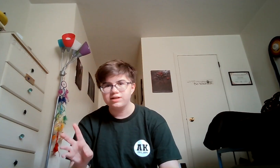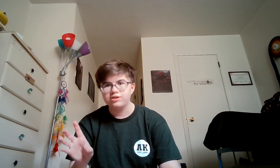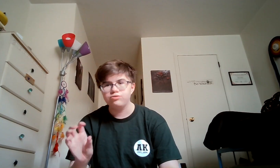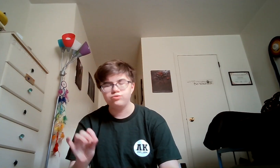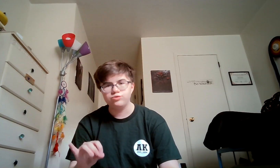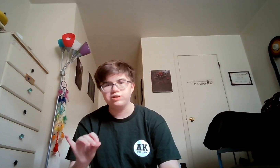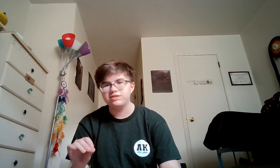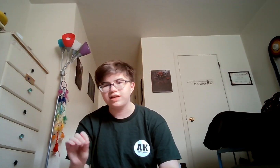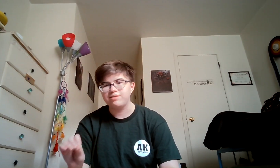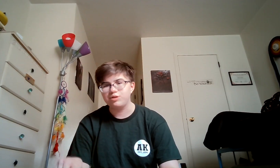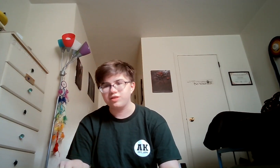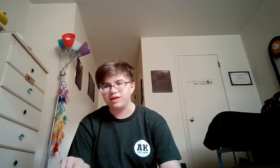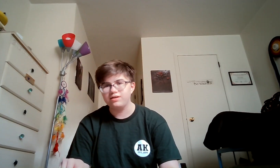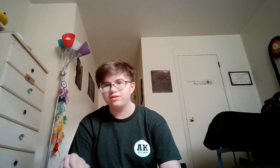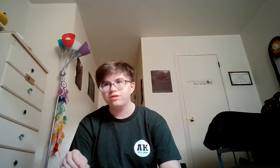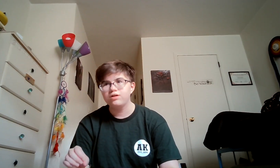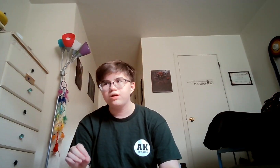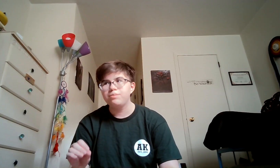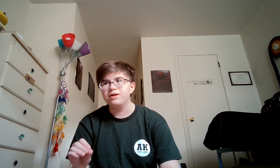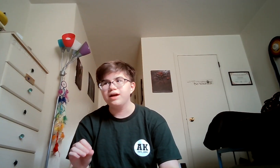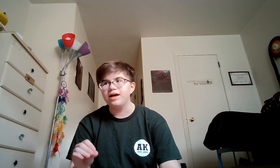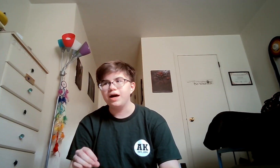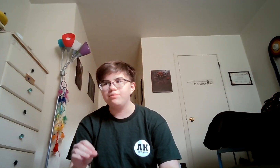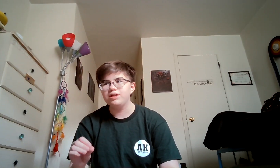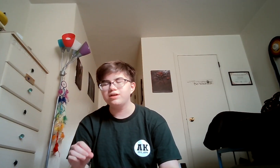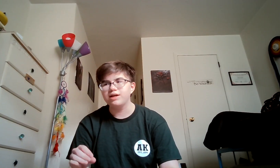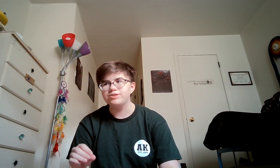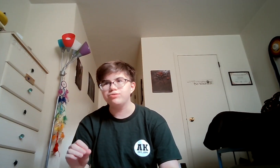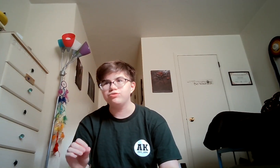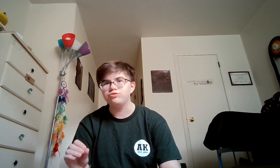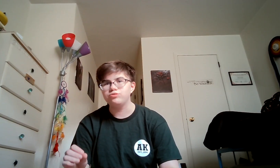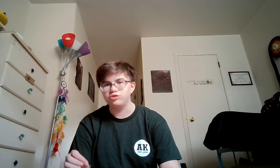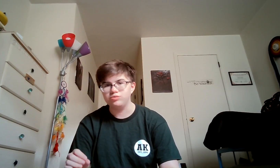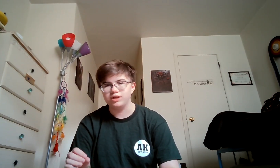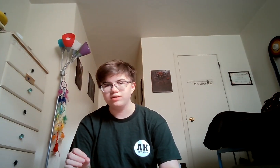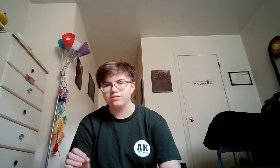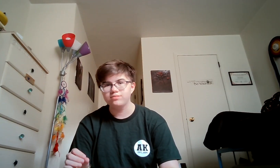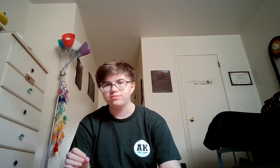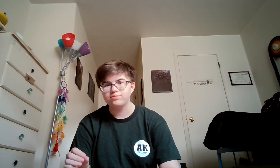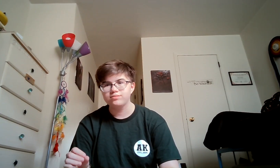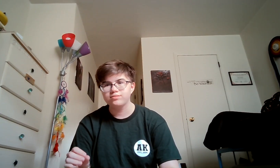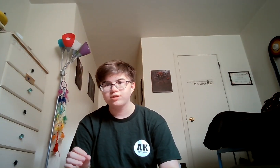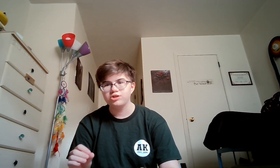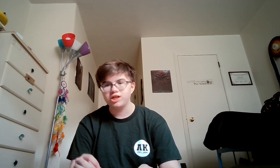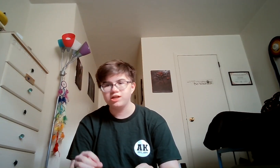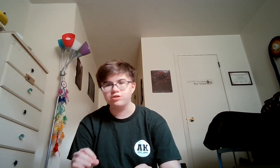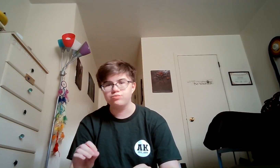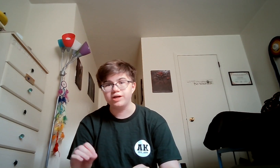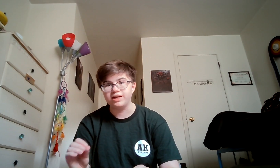you do the same thing, but how many times you do it changes what it